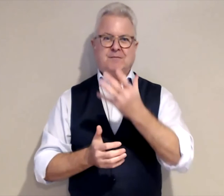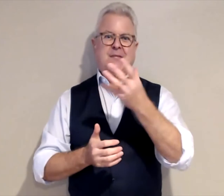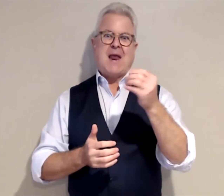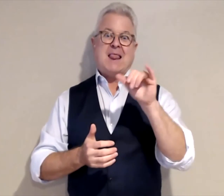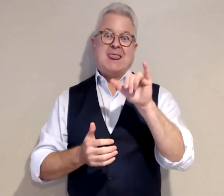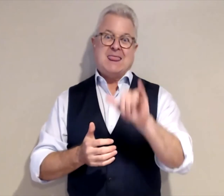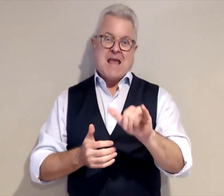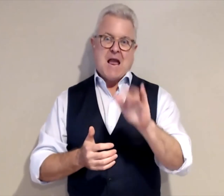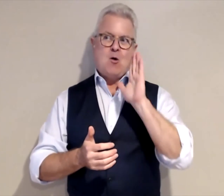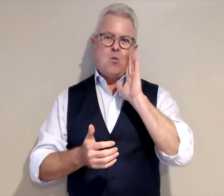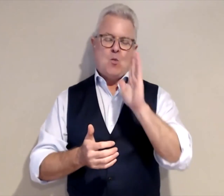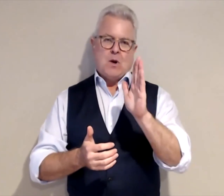through the TTS program.